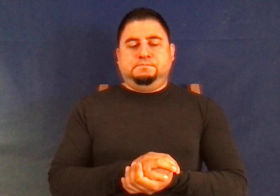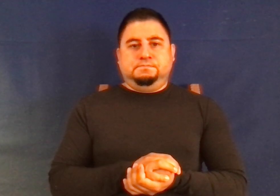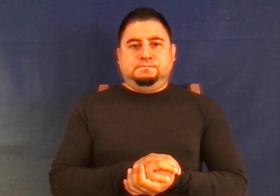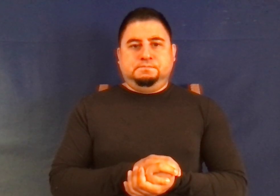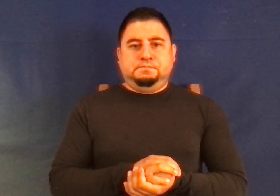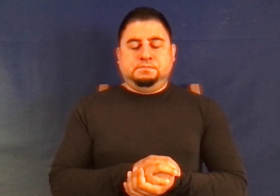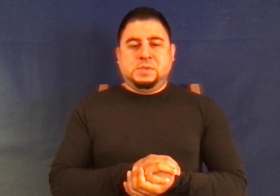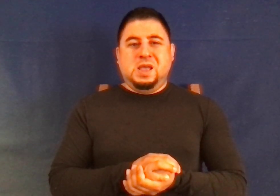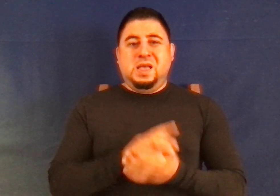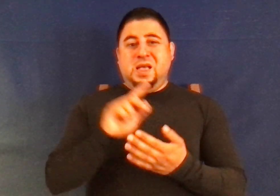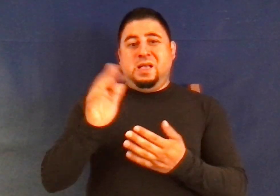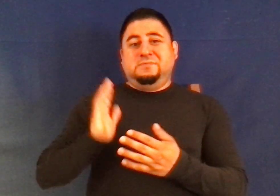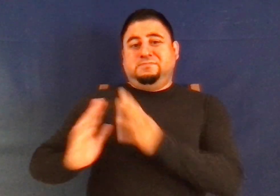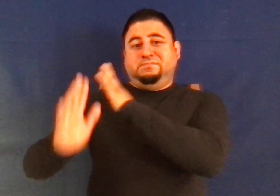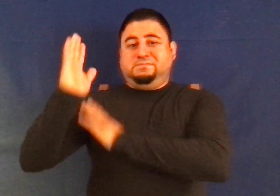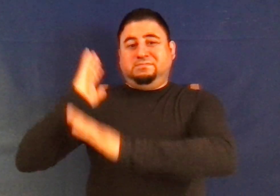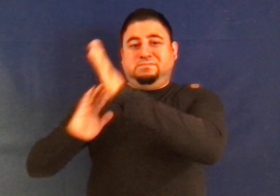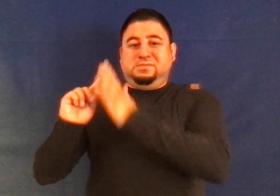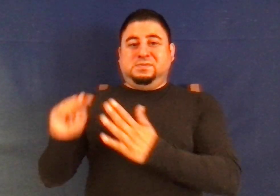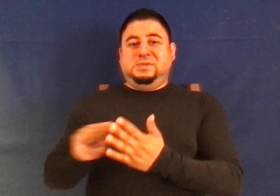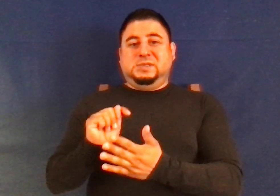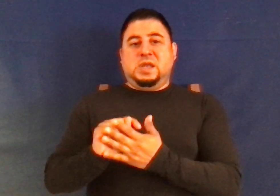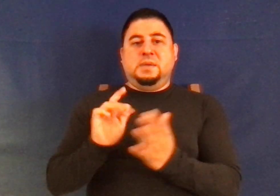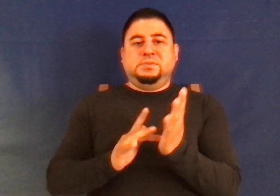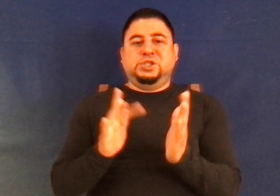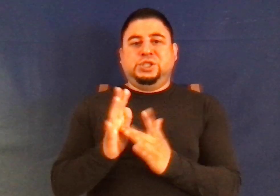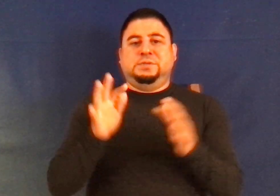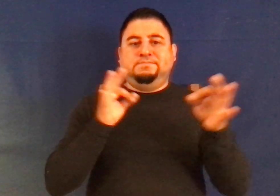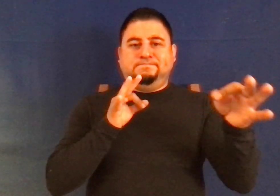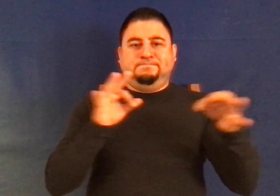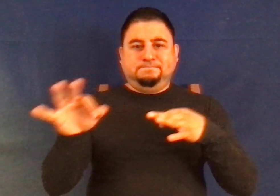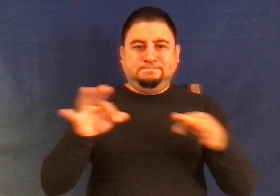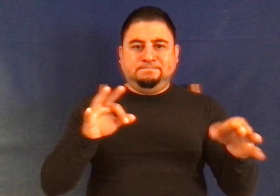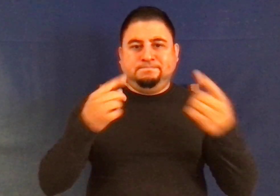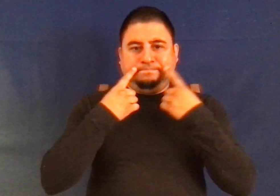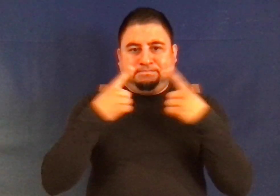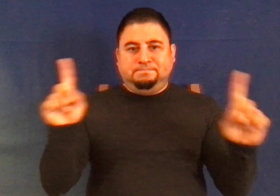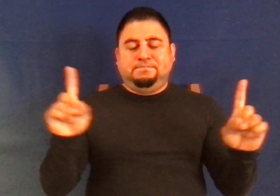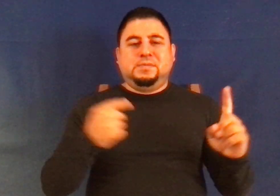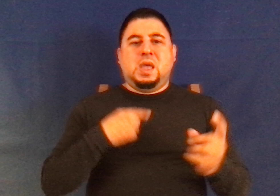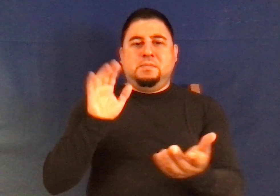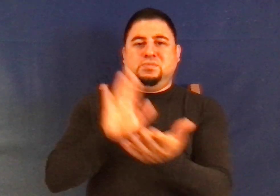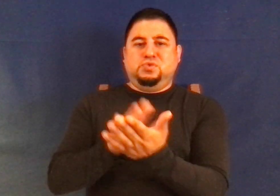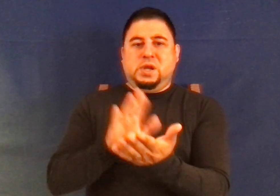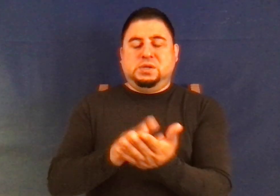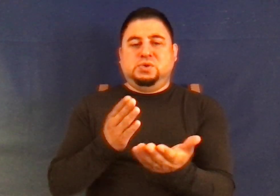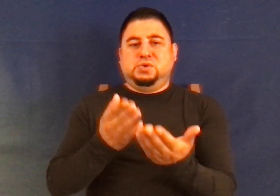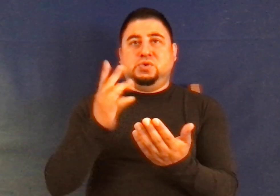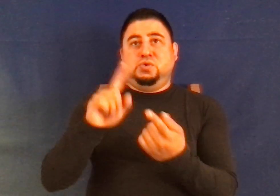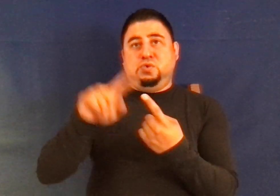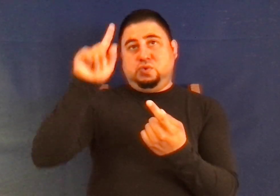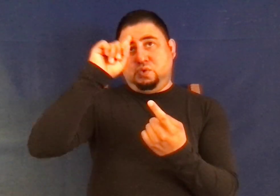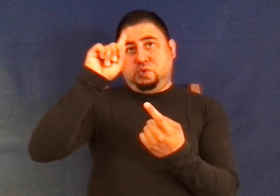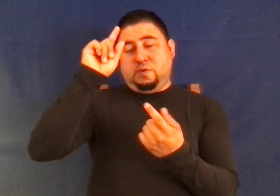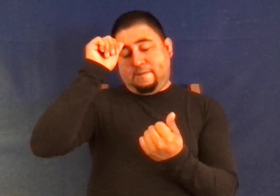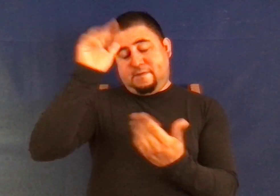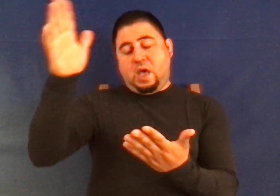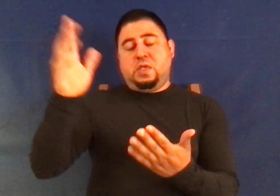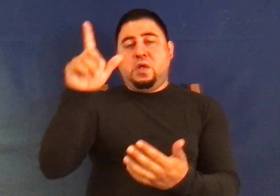At that time, Jesus exclaimed, I give praise to you, Father, Lord of heaven